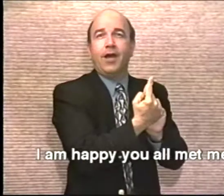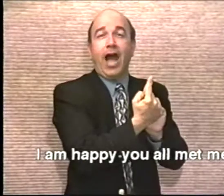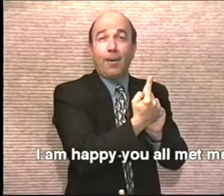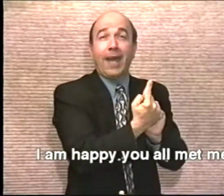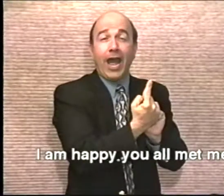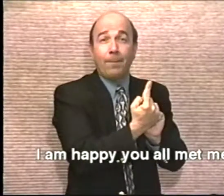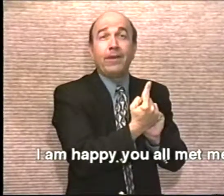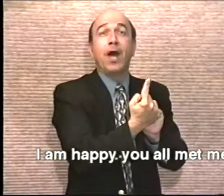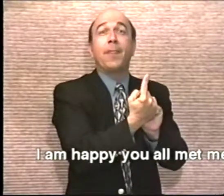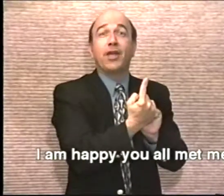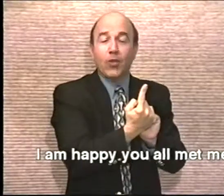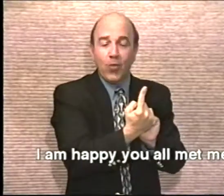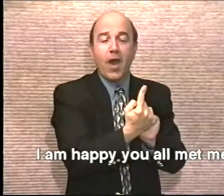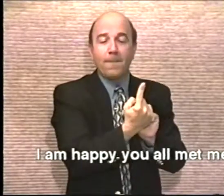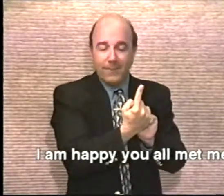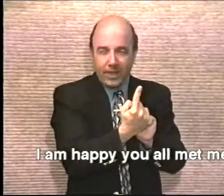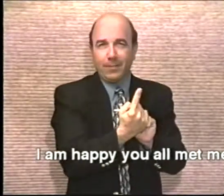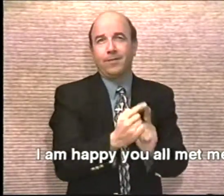I am happy that you met me.